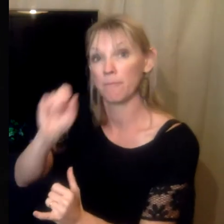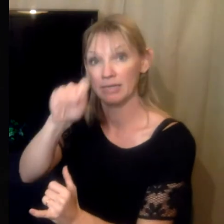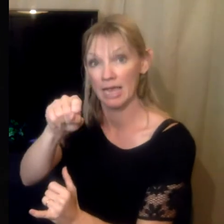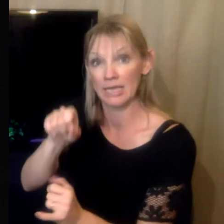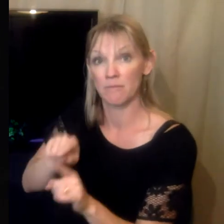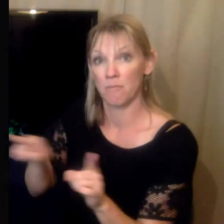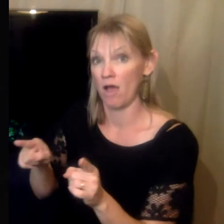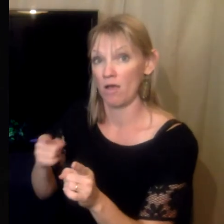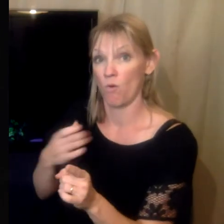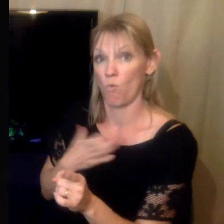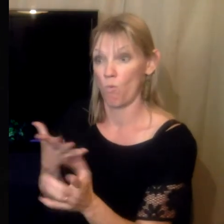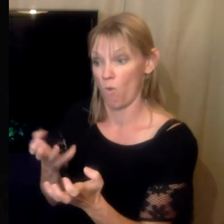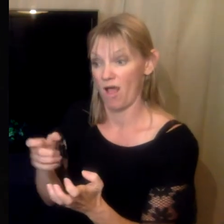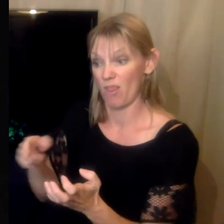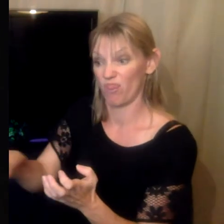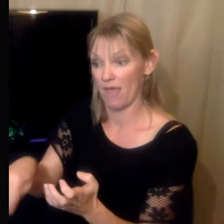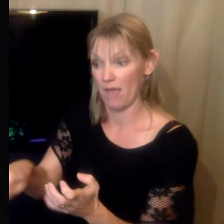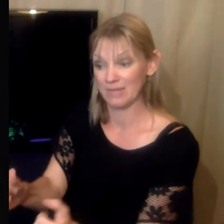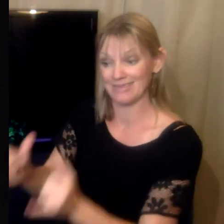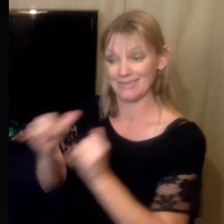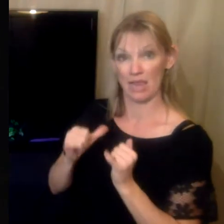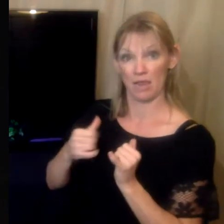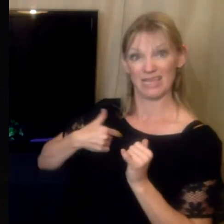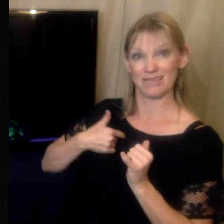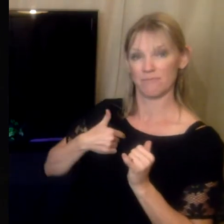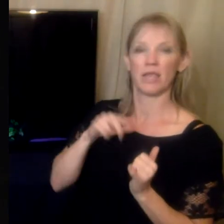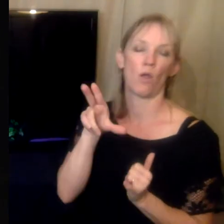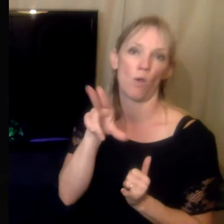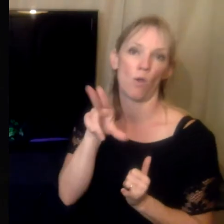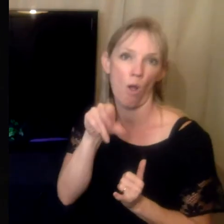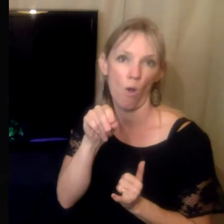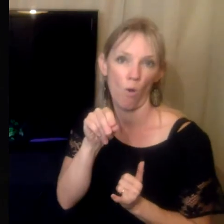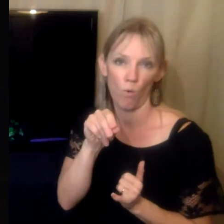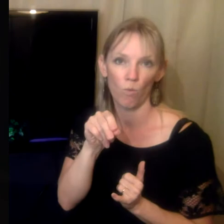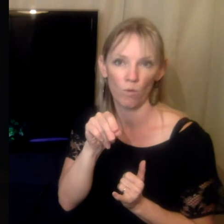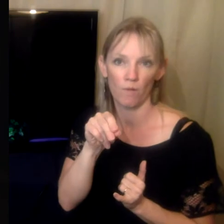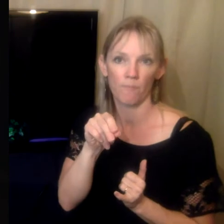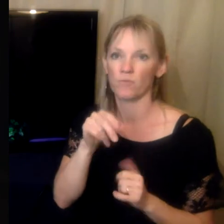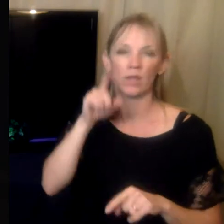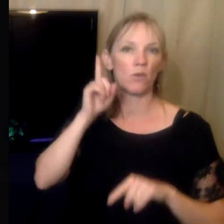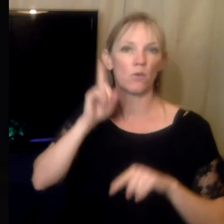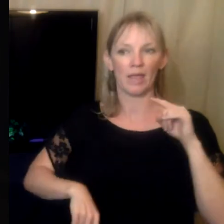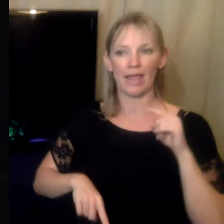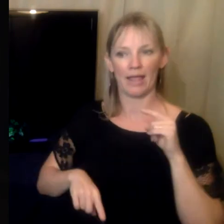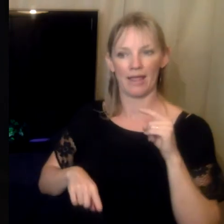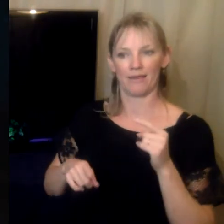for life goes not backward, nor tarries with yesterday."